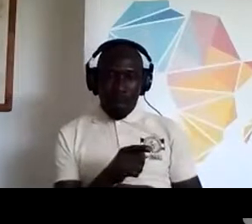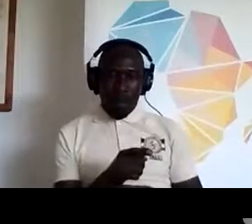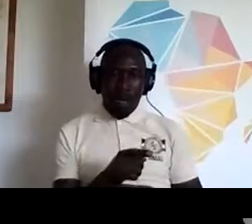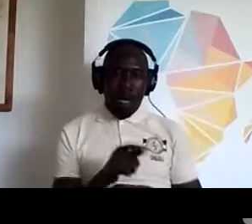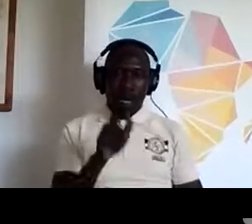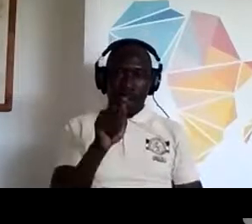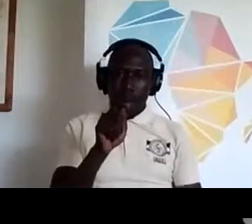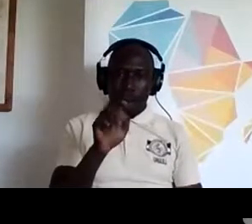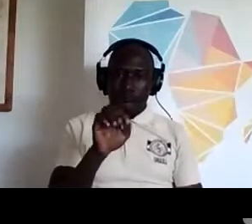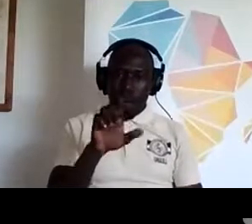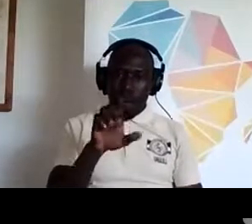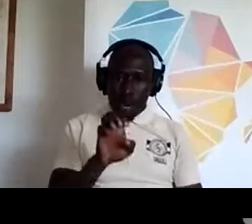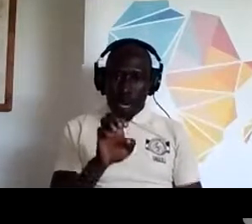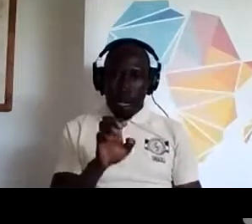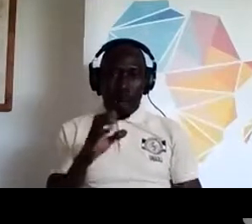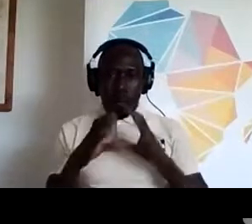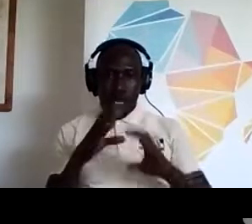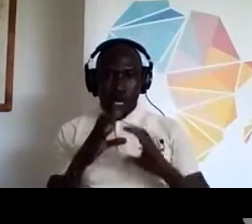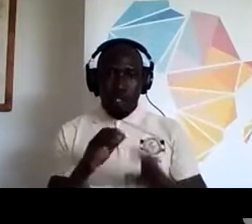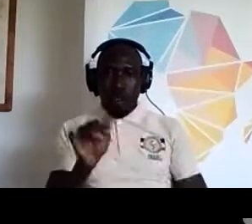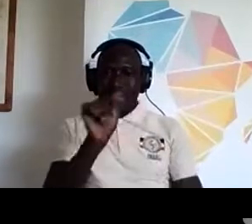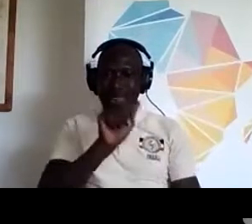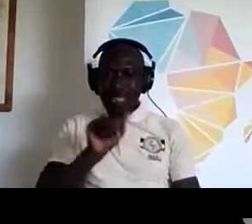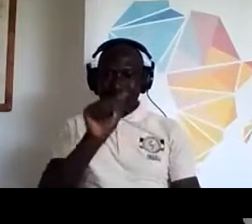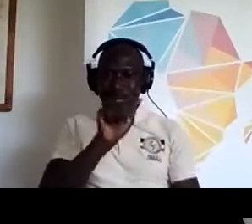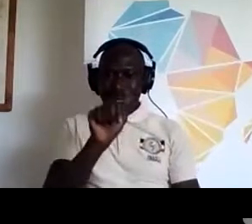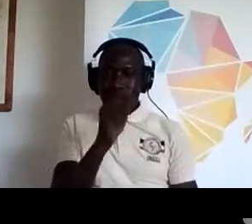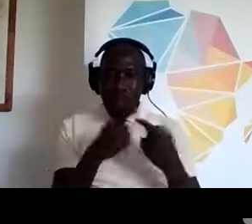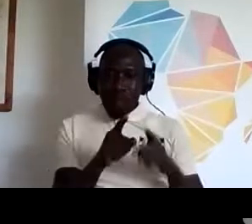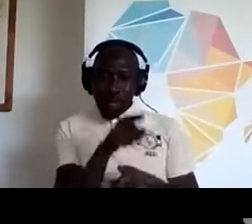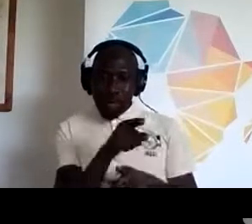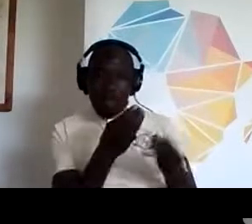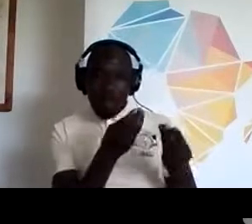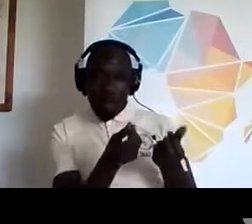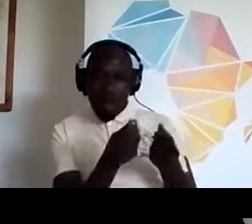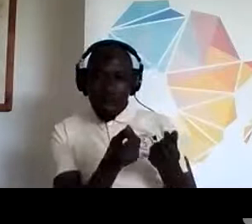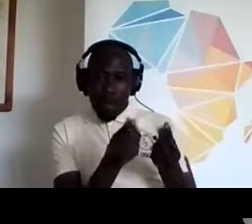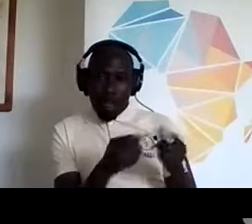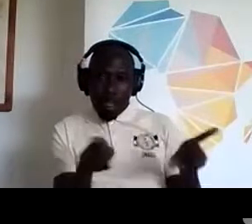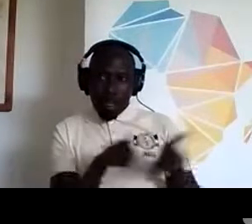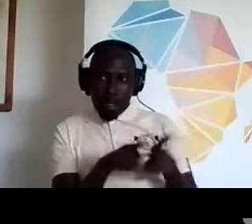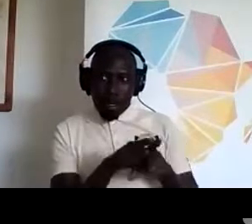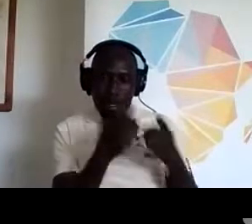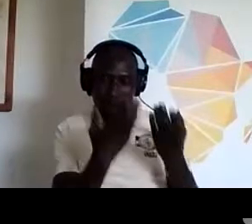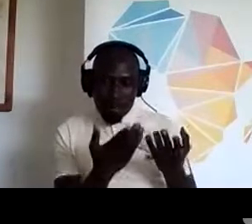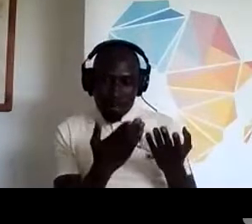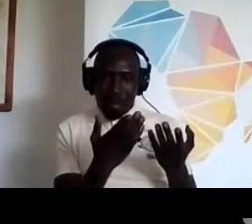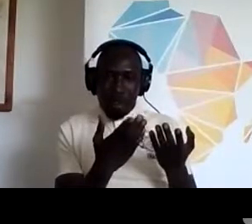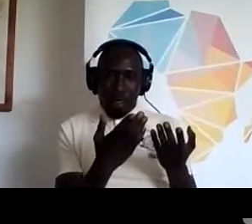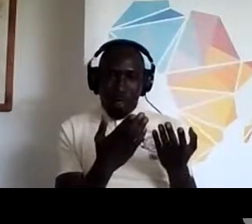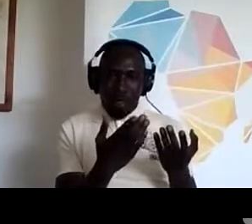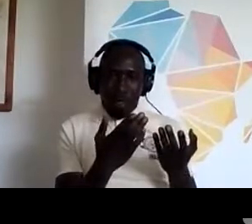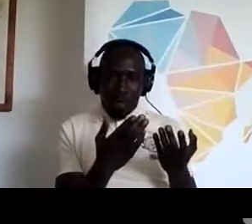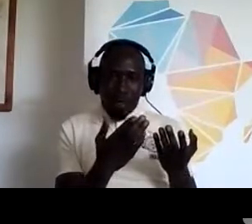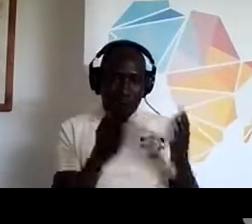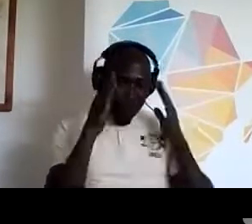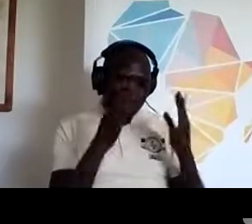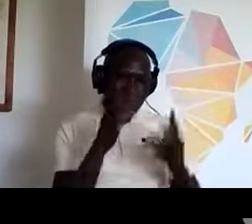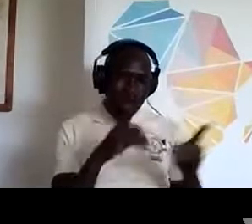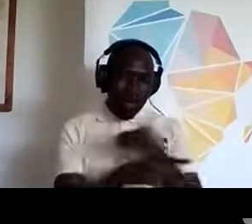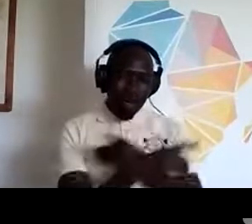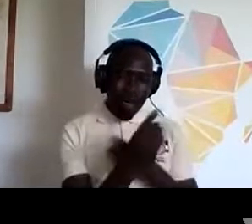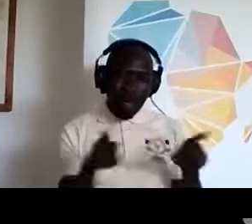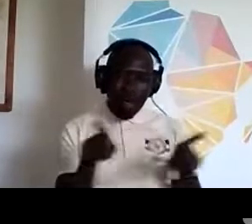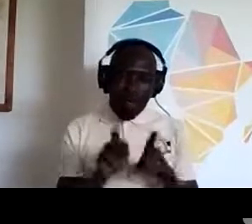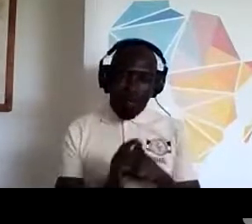telecommunications agency in Mozambique. But this fund, although it mentions disability, it doesn't